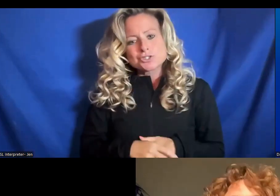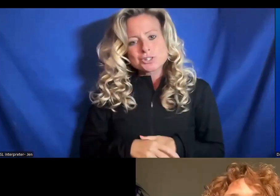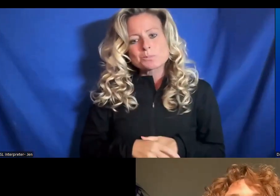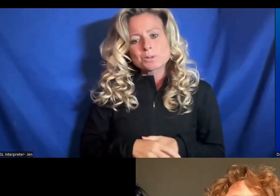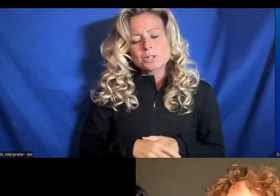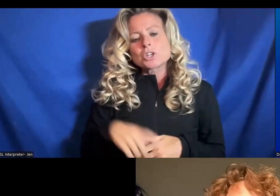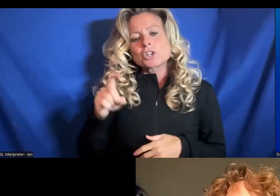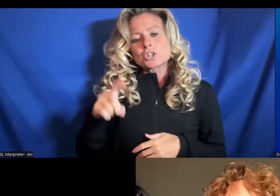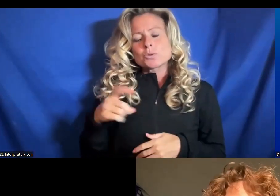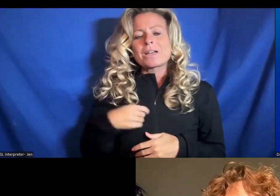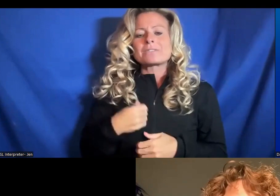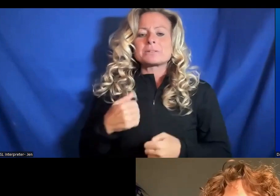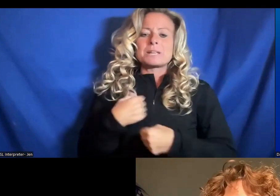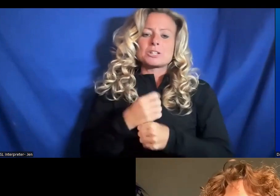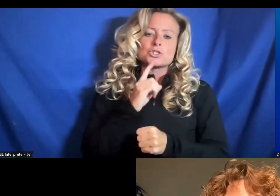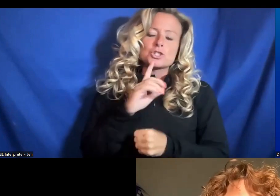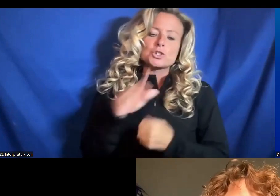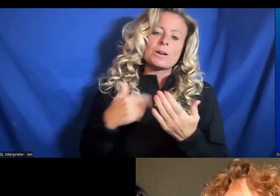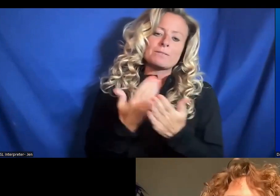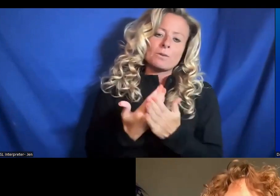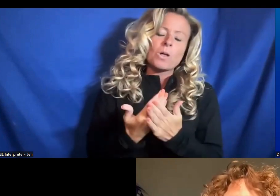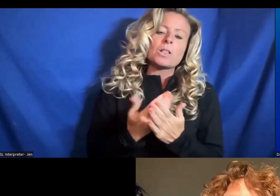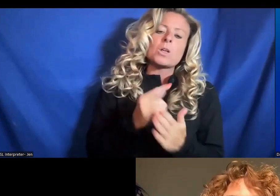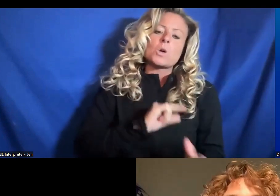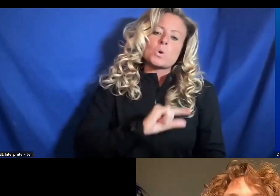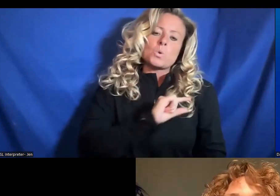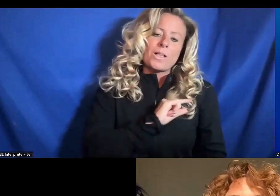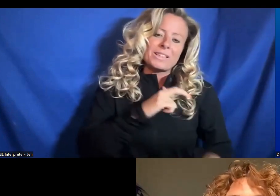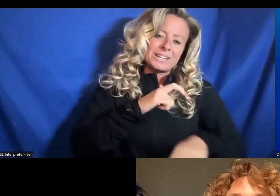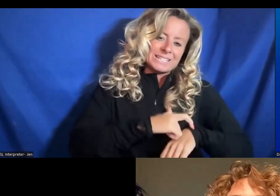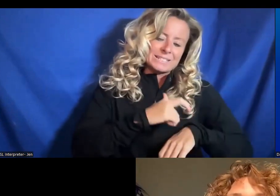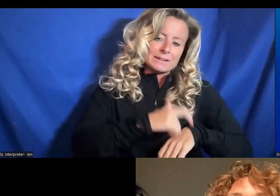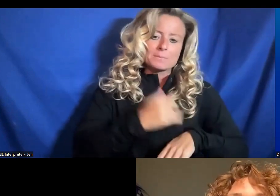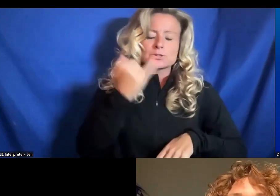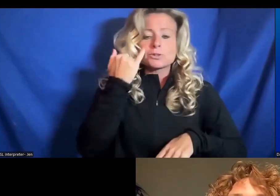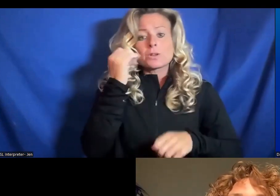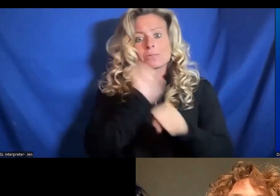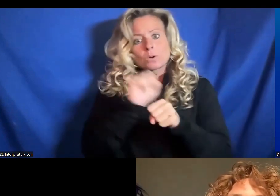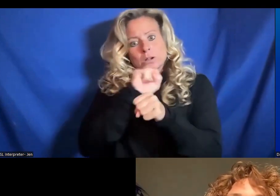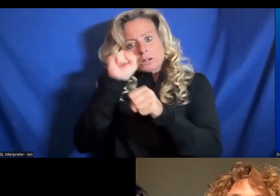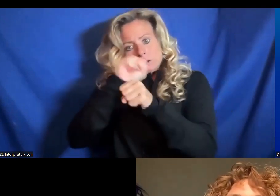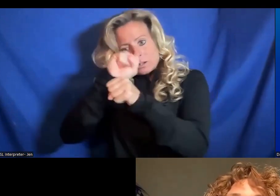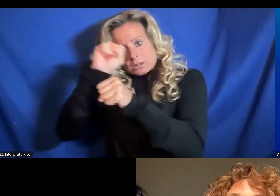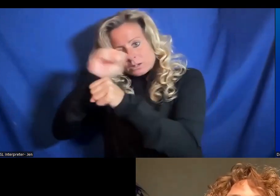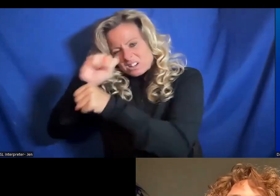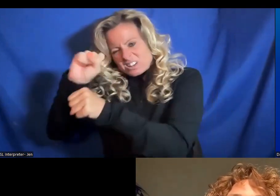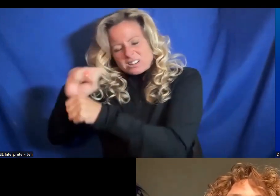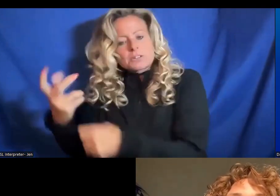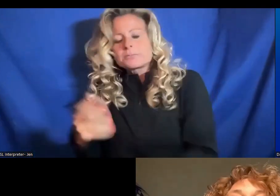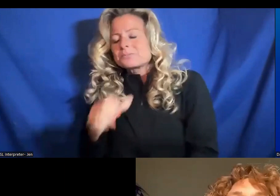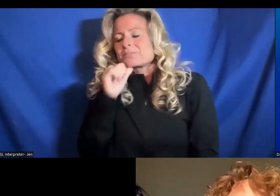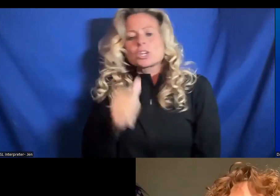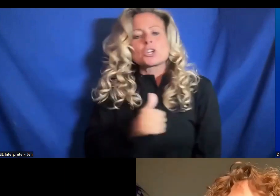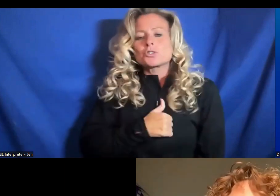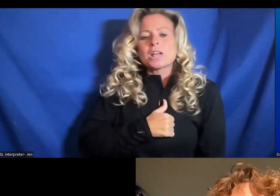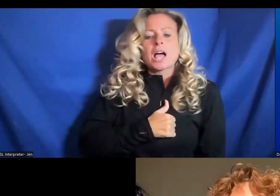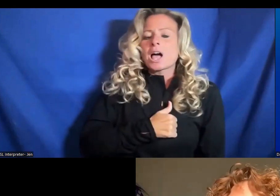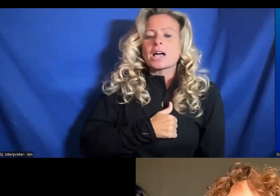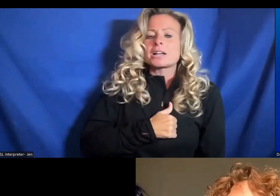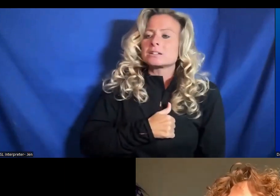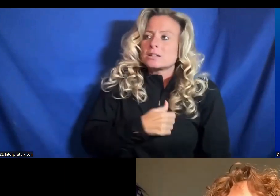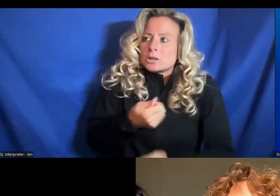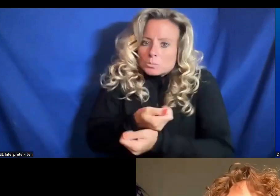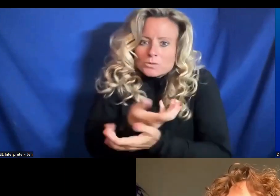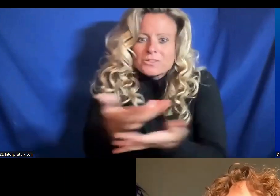to pour quality time in to make it flourish. So if you just have work, you're not pumping that full of quality time.